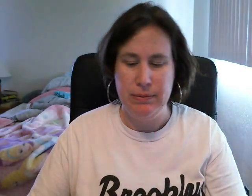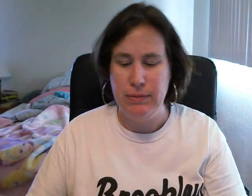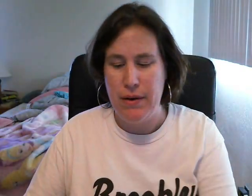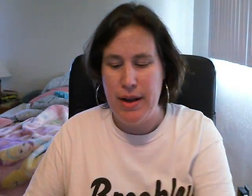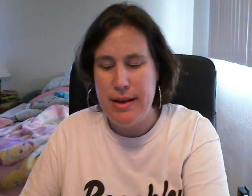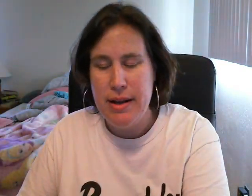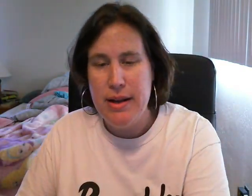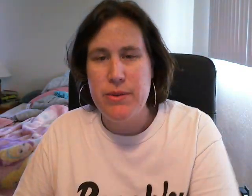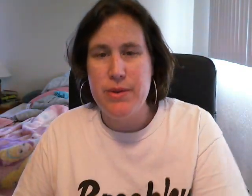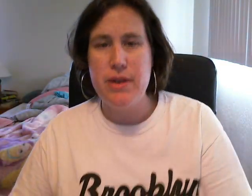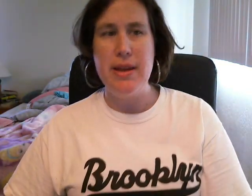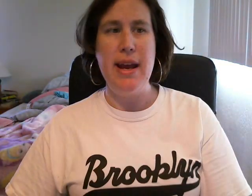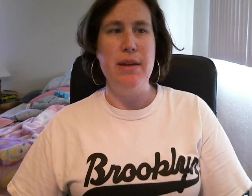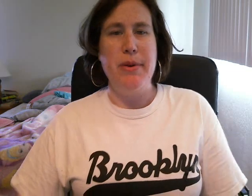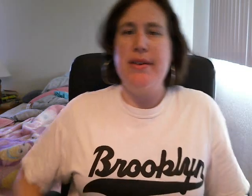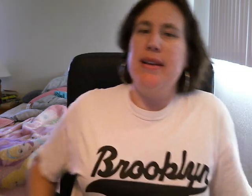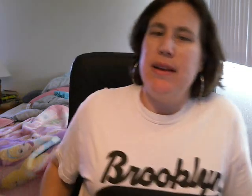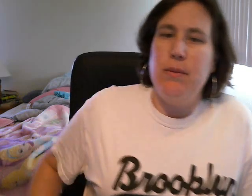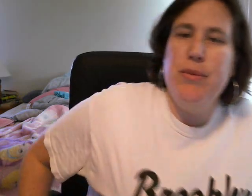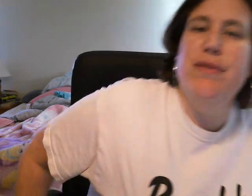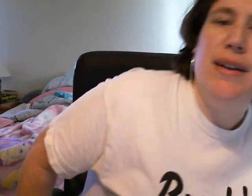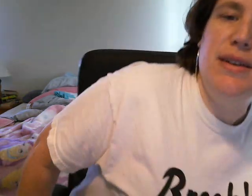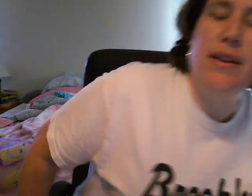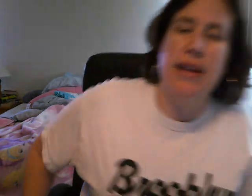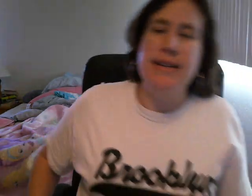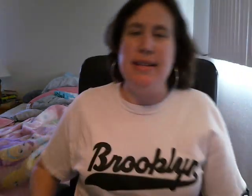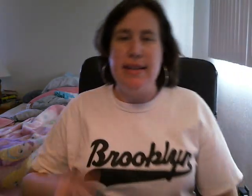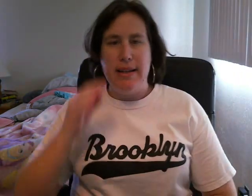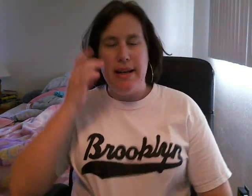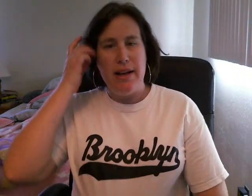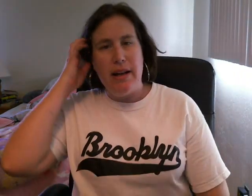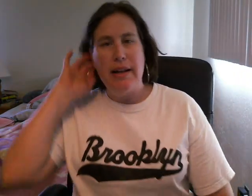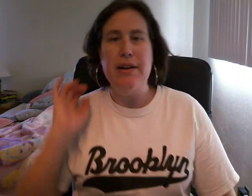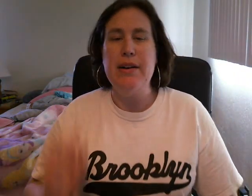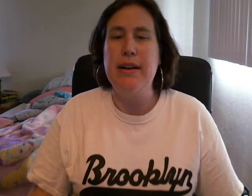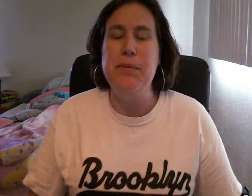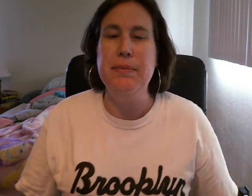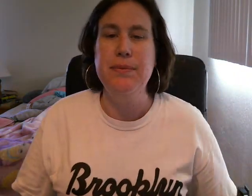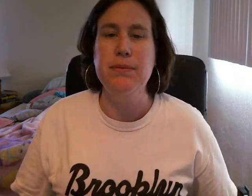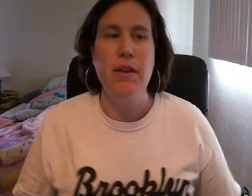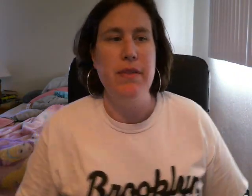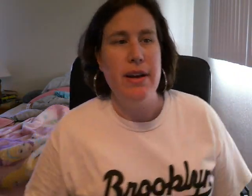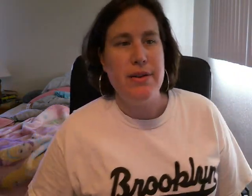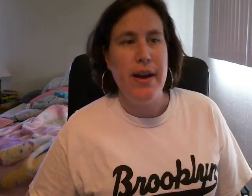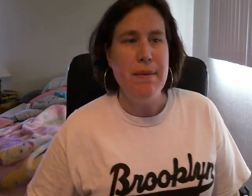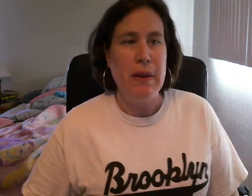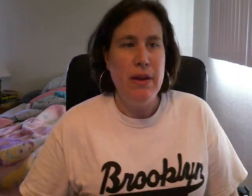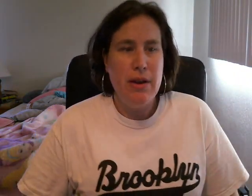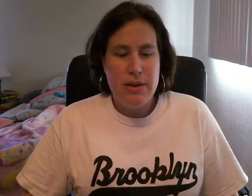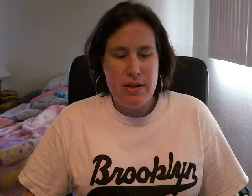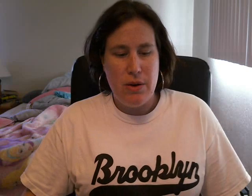Alright? So we'll start with the animals, and then we'll move on to other lessons on later videos. Okay? So,